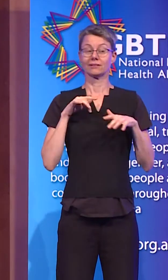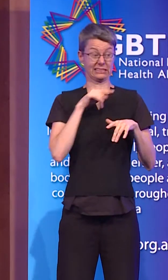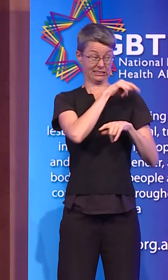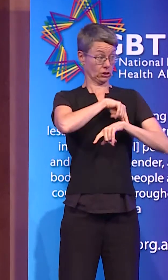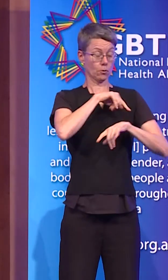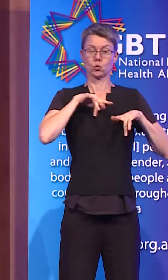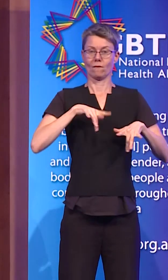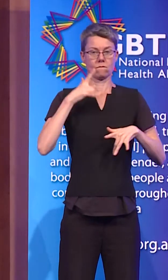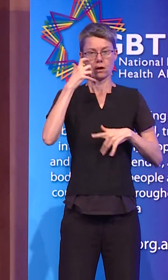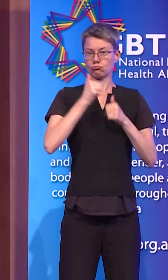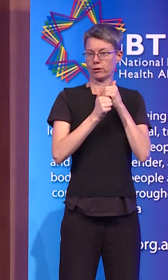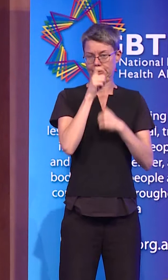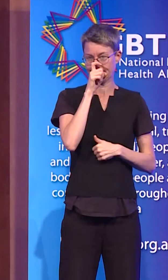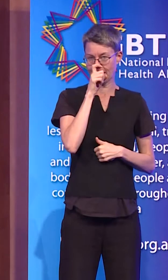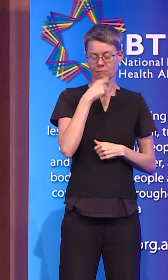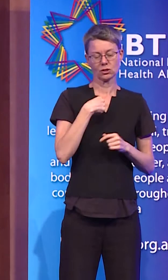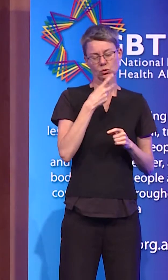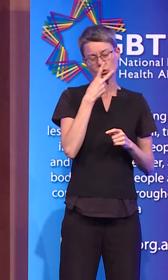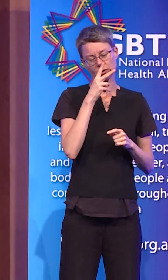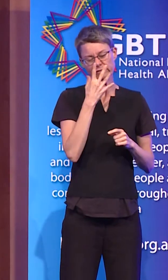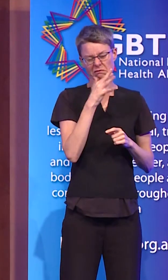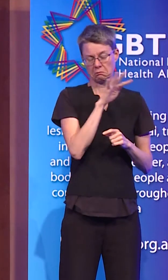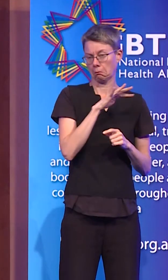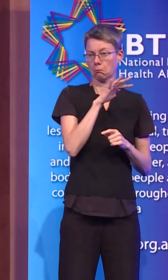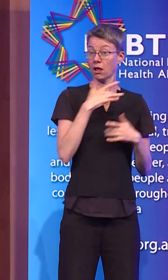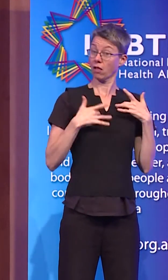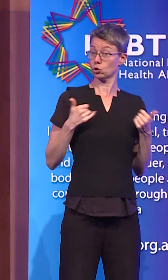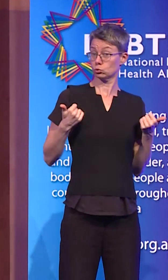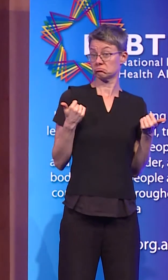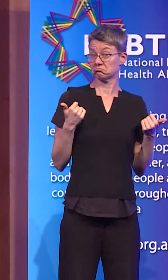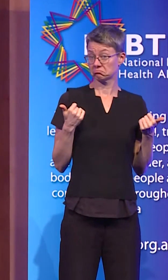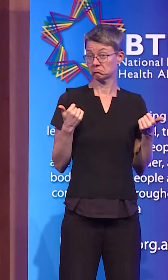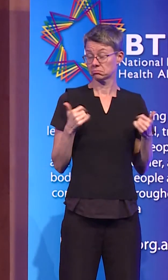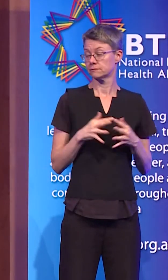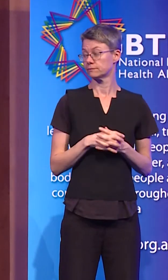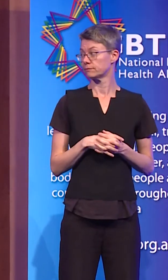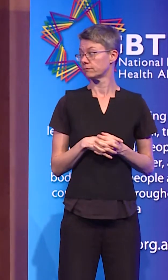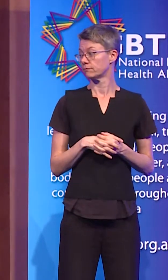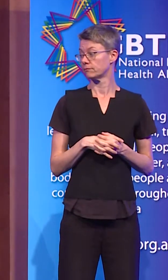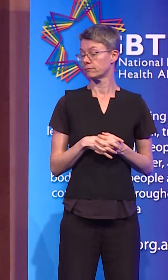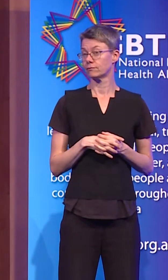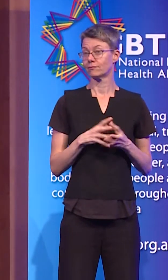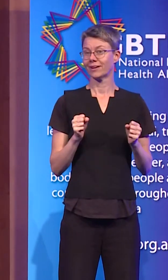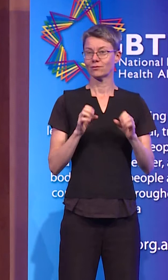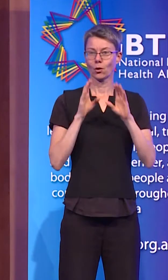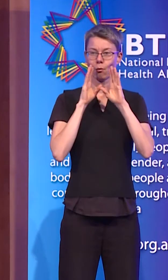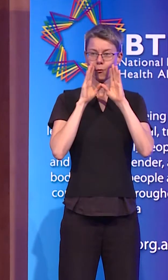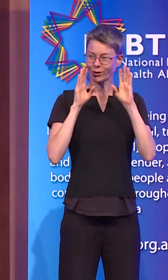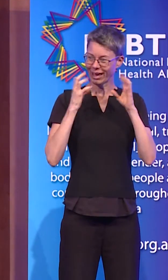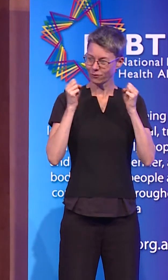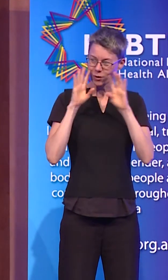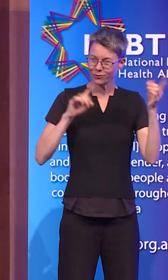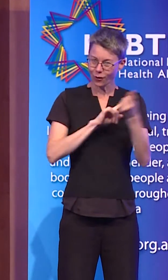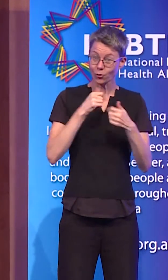and sister. I'm in my 20s and life's pretty good. And have a really wonderful conference. I hope you enjoy